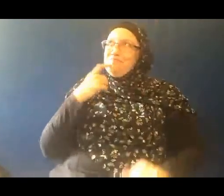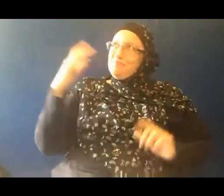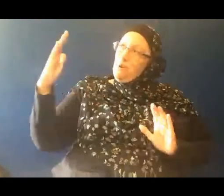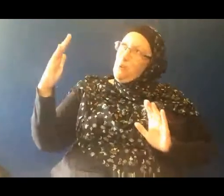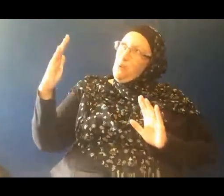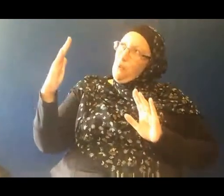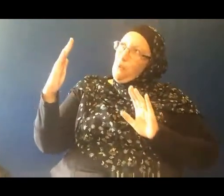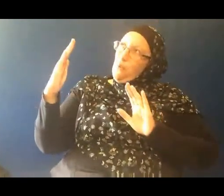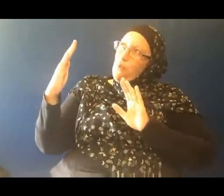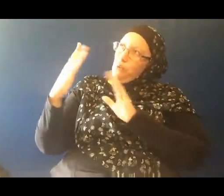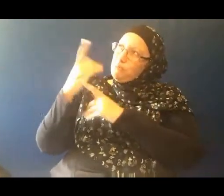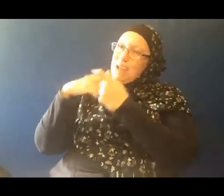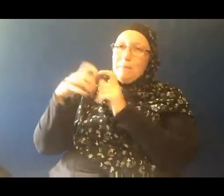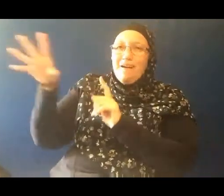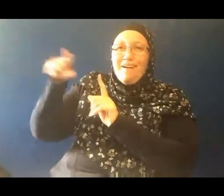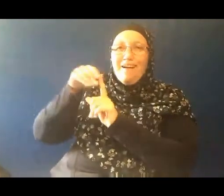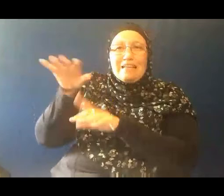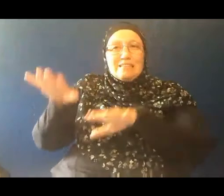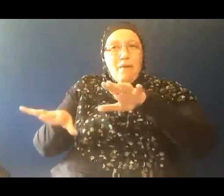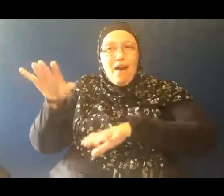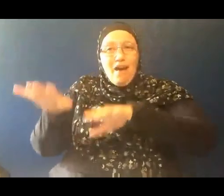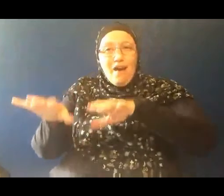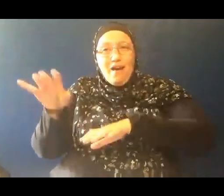lunch so that we can feed a bunch of people.